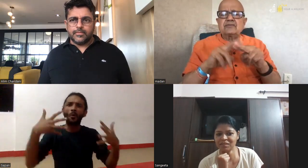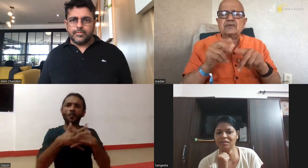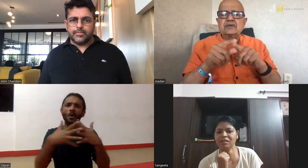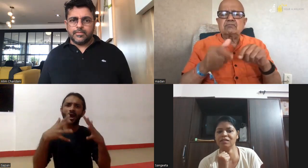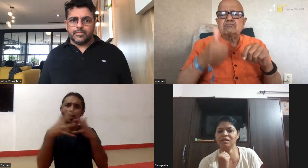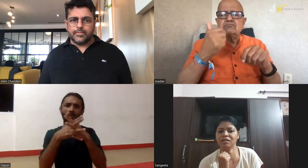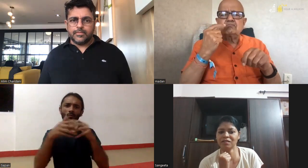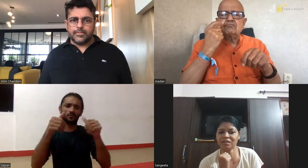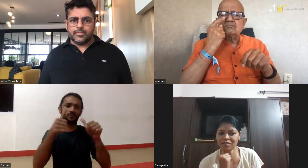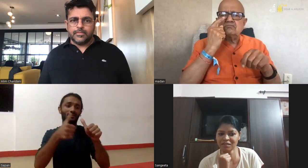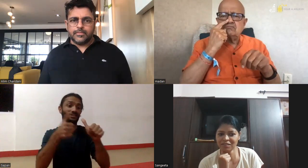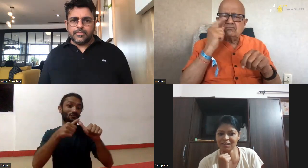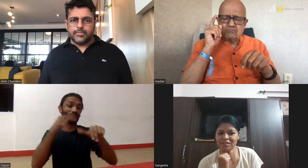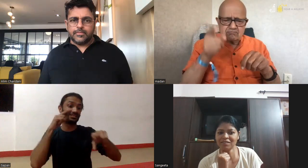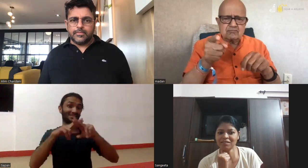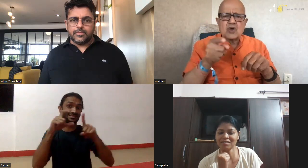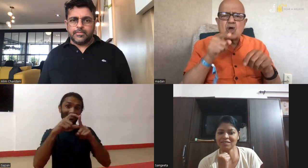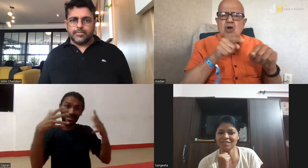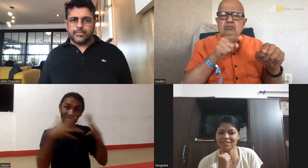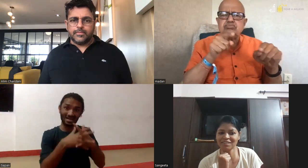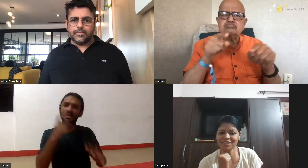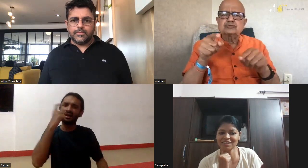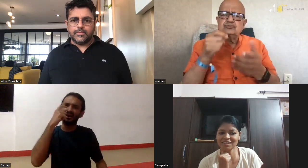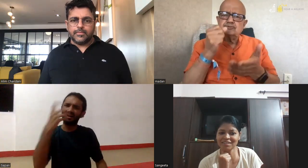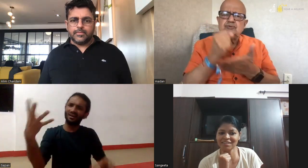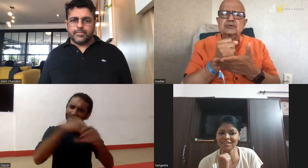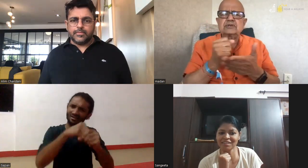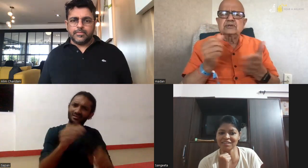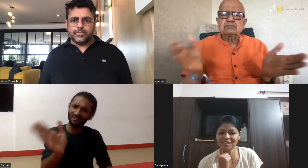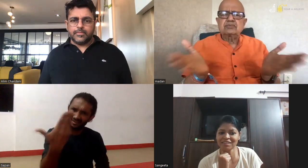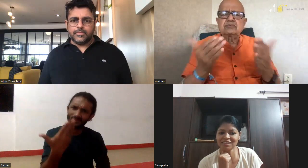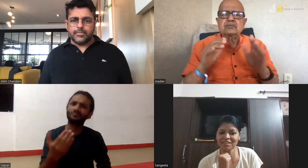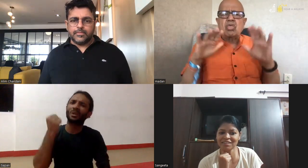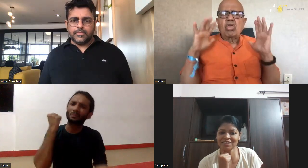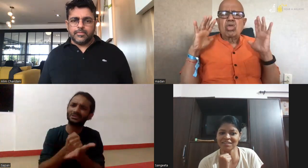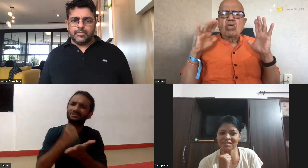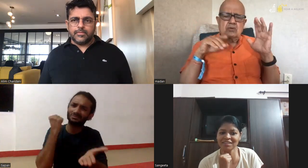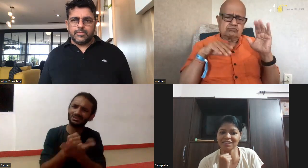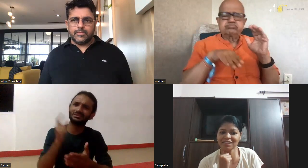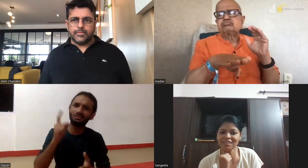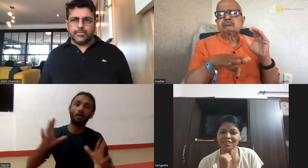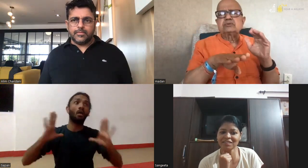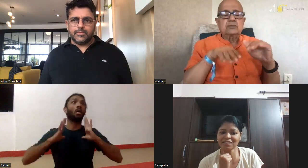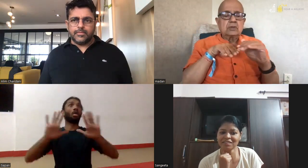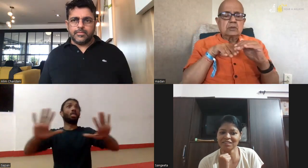I am in the UPSC right now. I'm studying for it. So yeah,